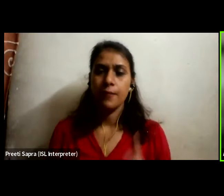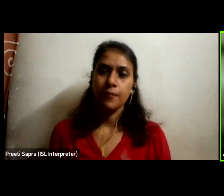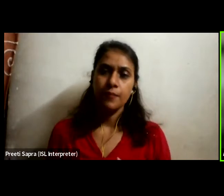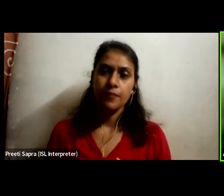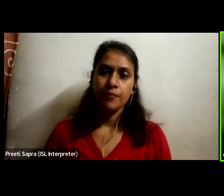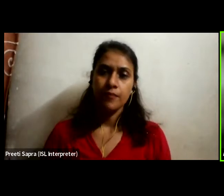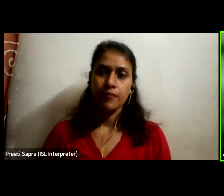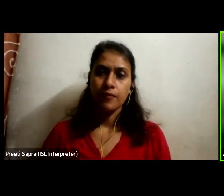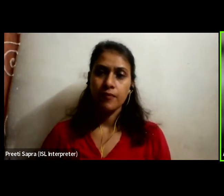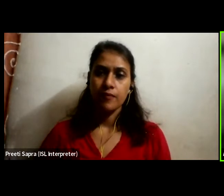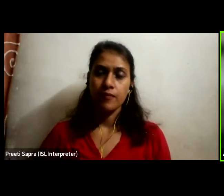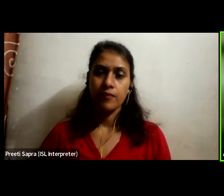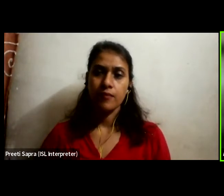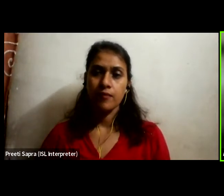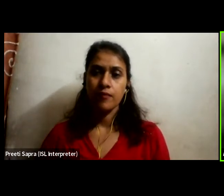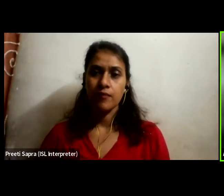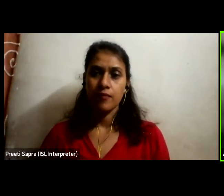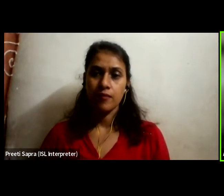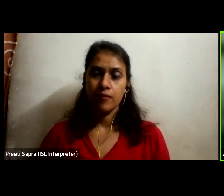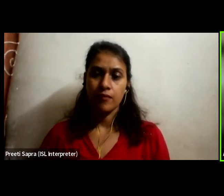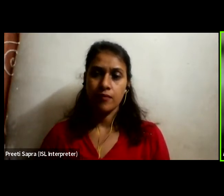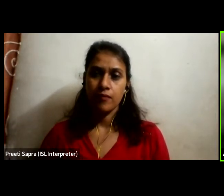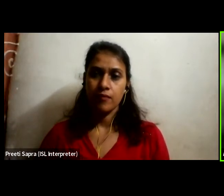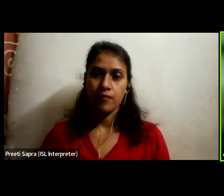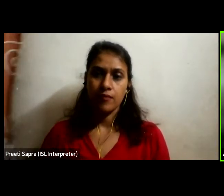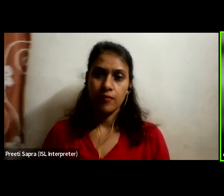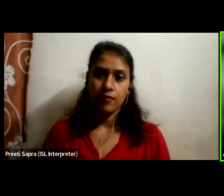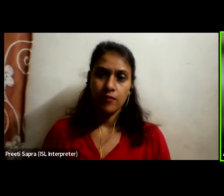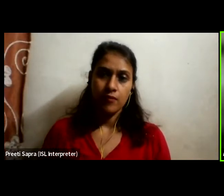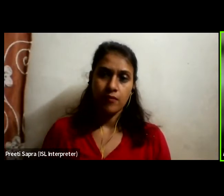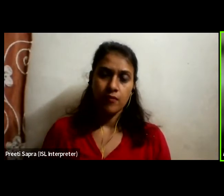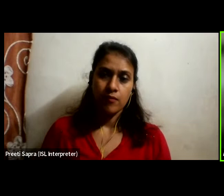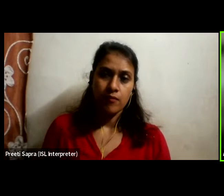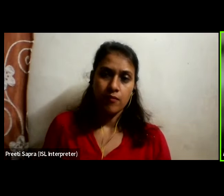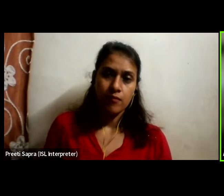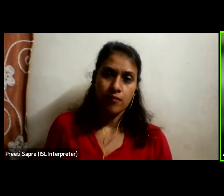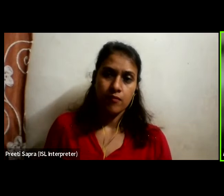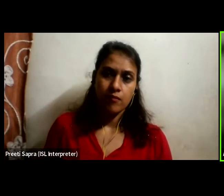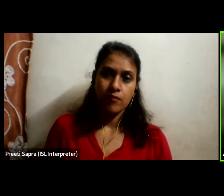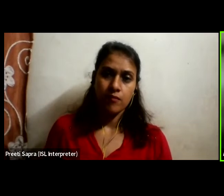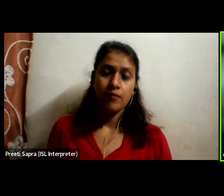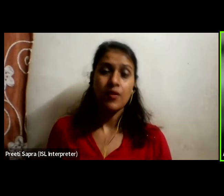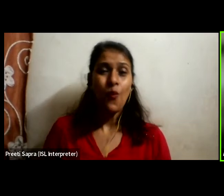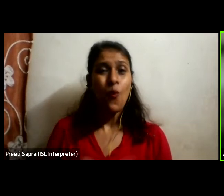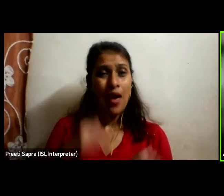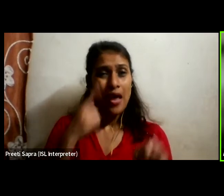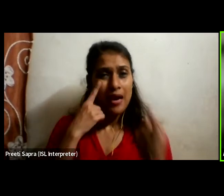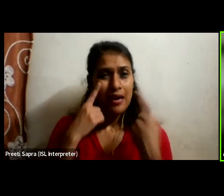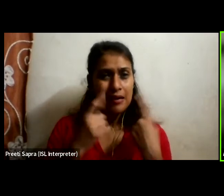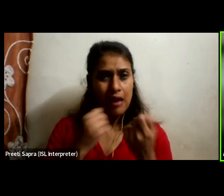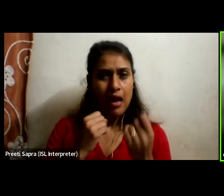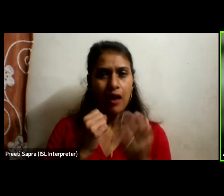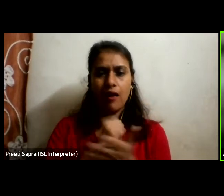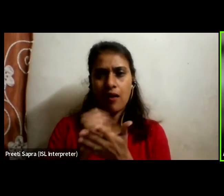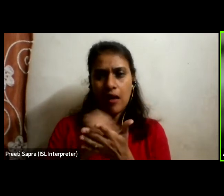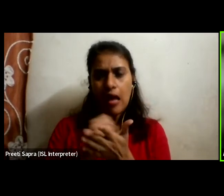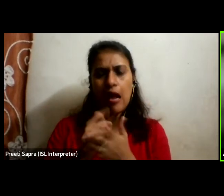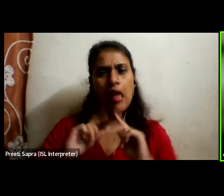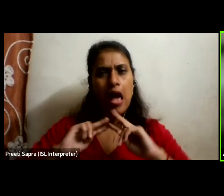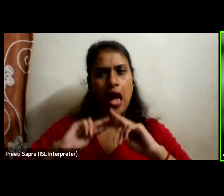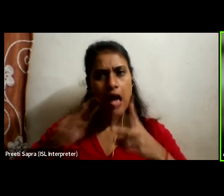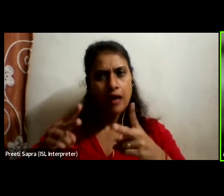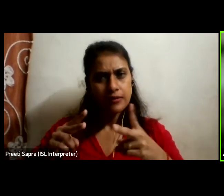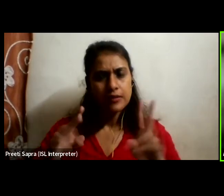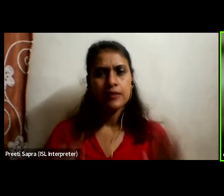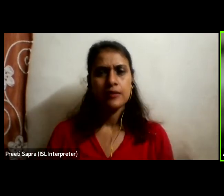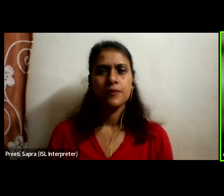Are these adequate? I think that's the core question that we're trying to get at and to answer. And I